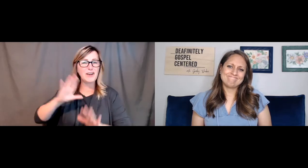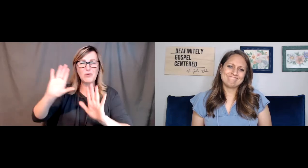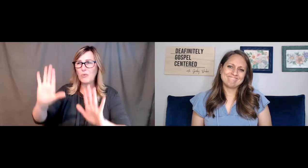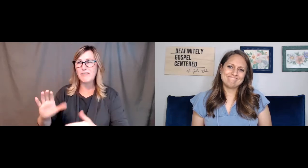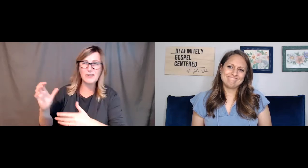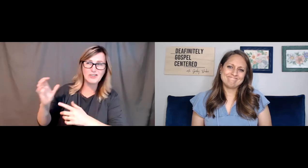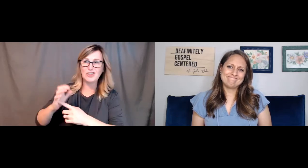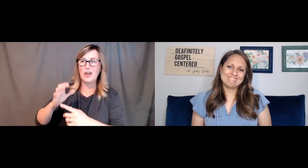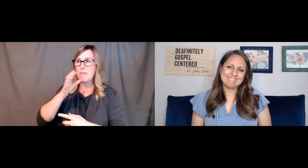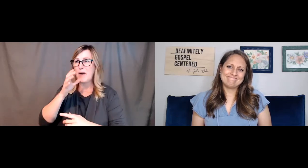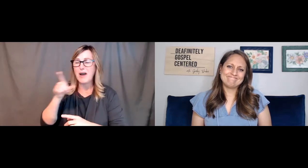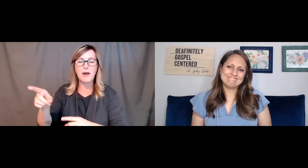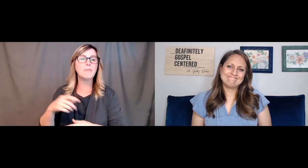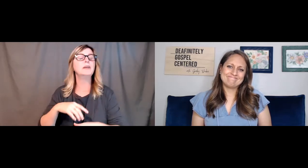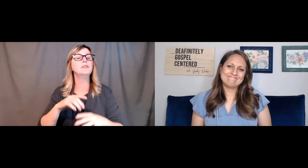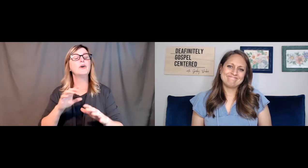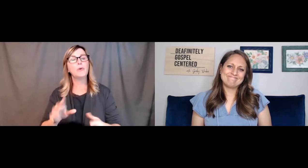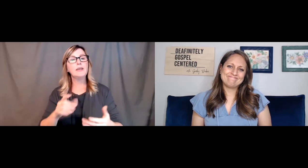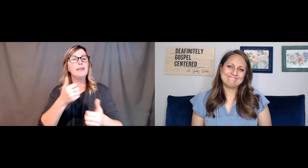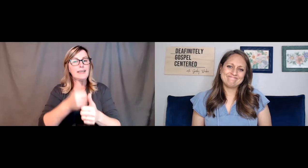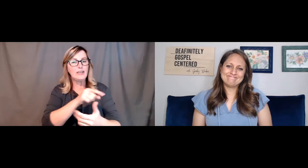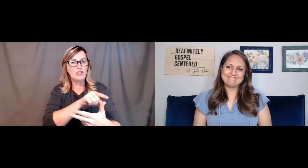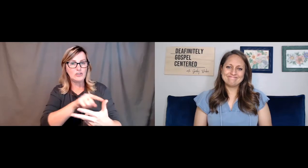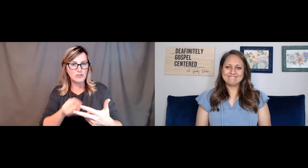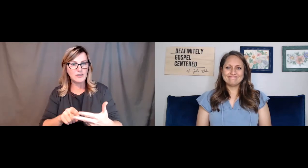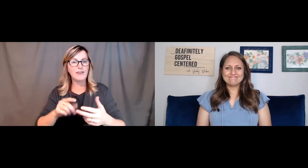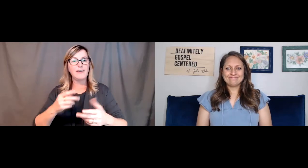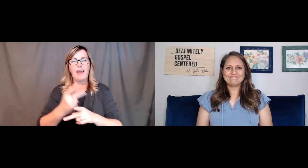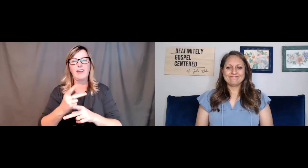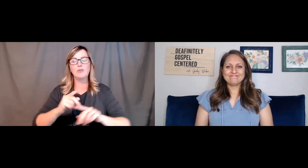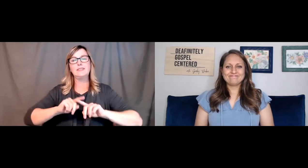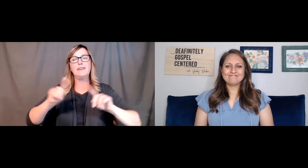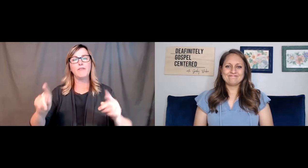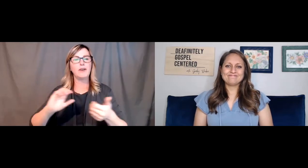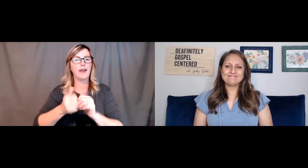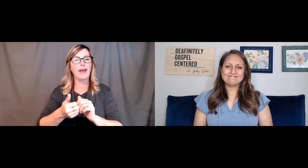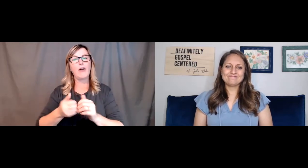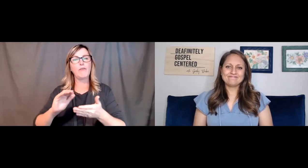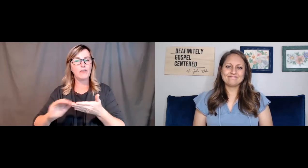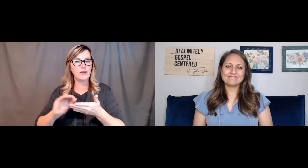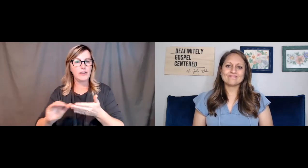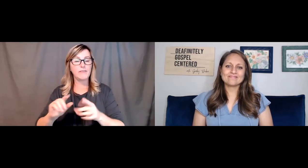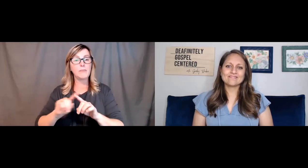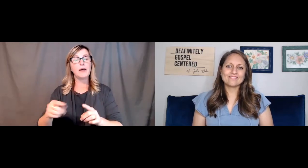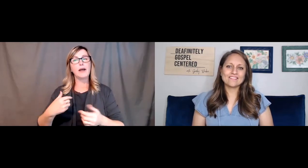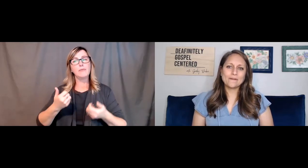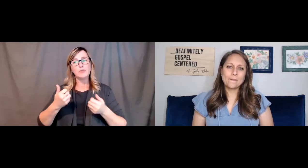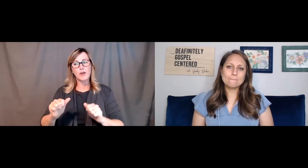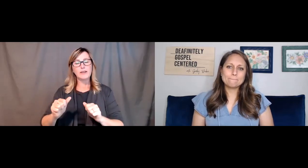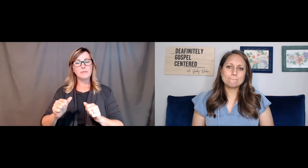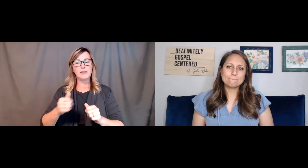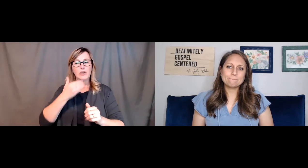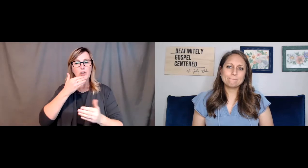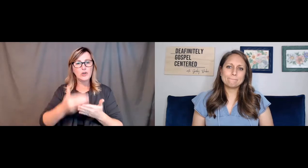very compassionate with their responses, and they tell me that I'm a great mom. But each of them handle that very differently.